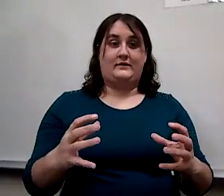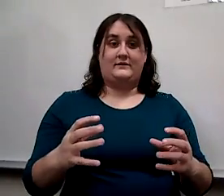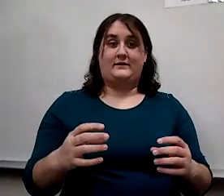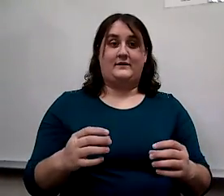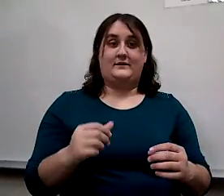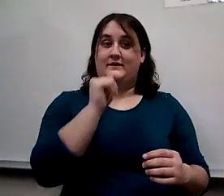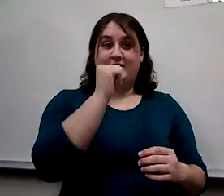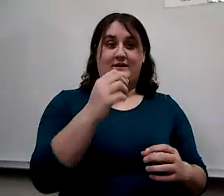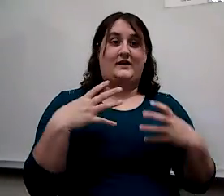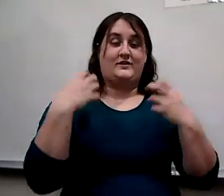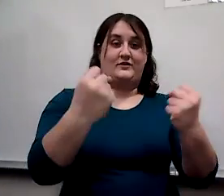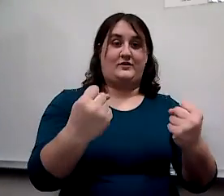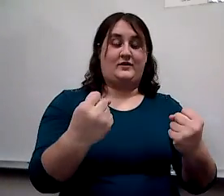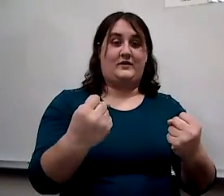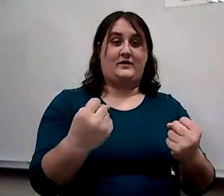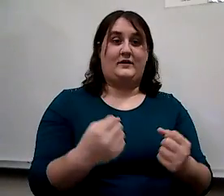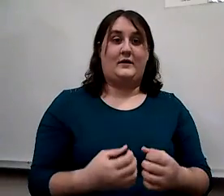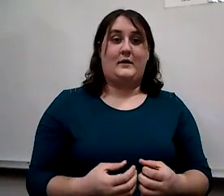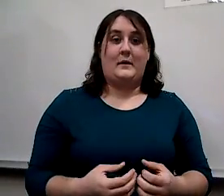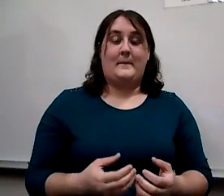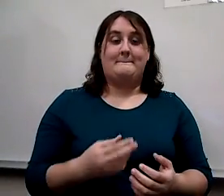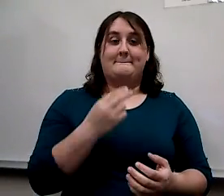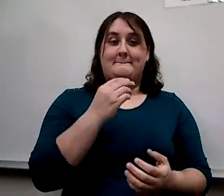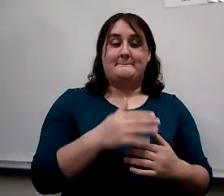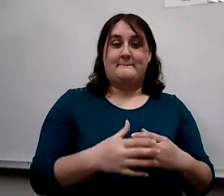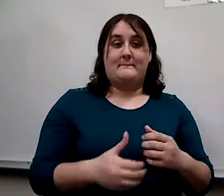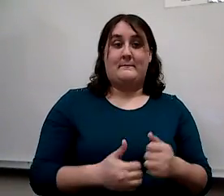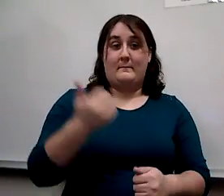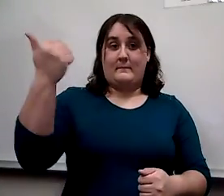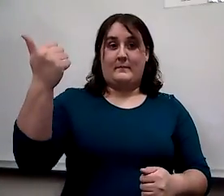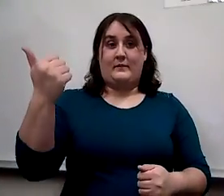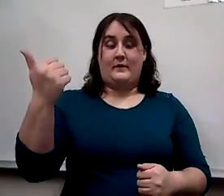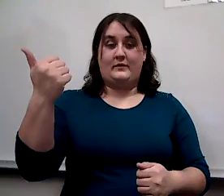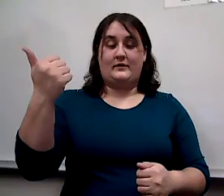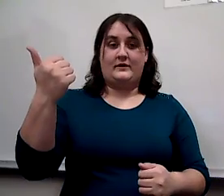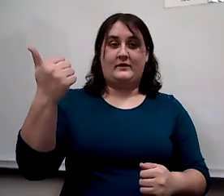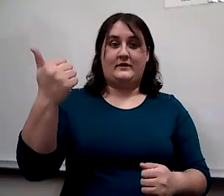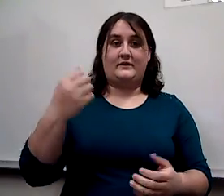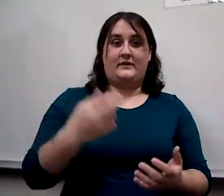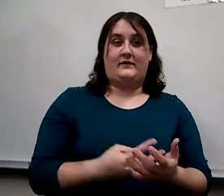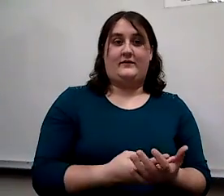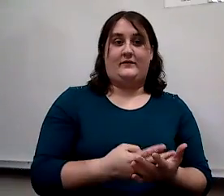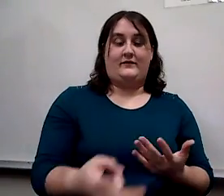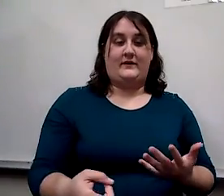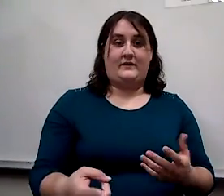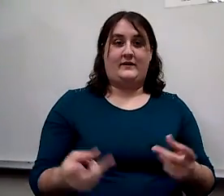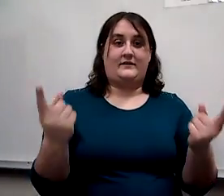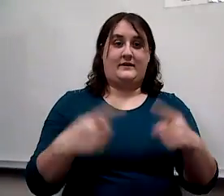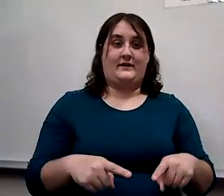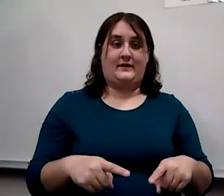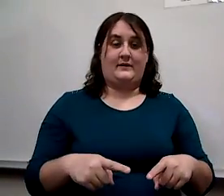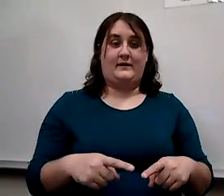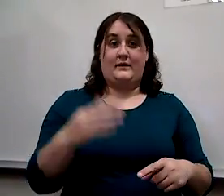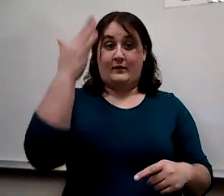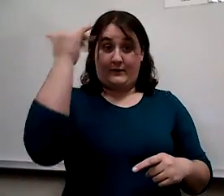because gardeners fail to follow the simple procedures just outlined. You need to have no fear of growing